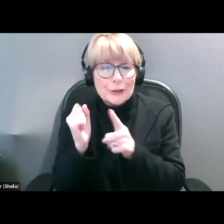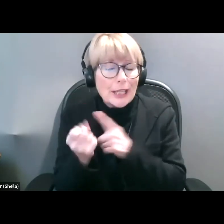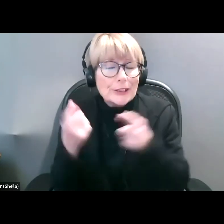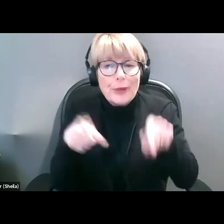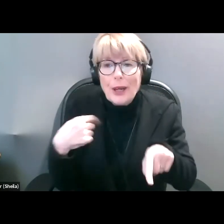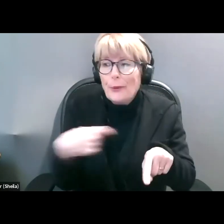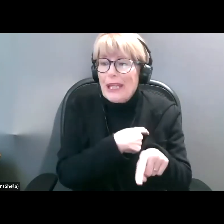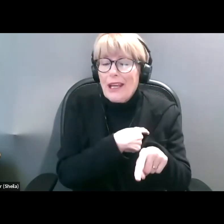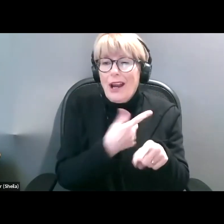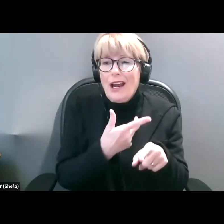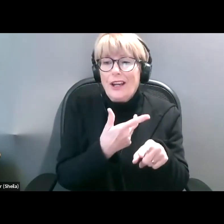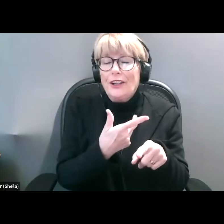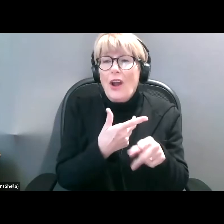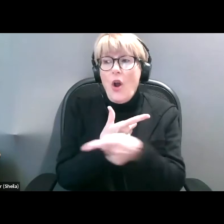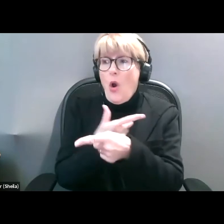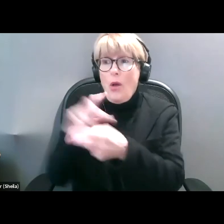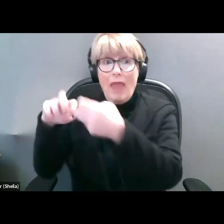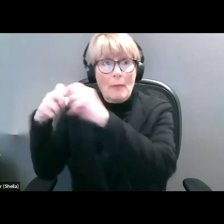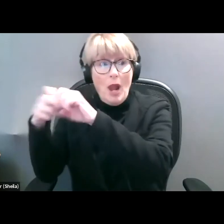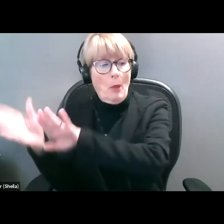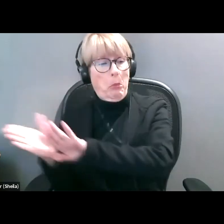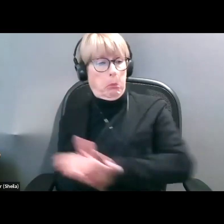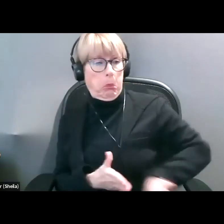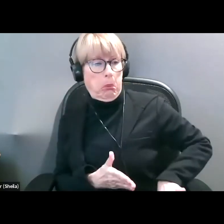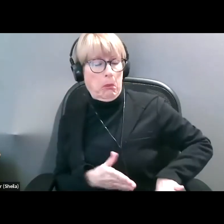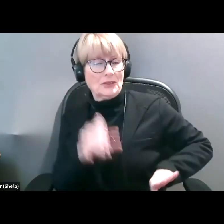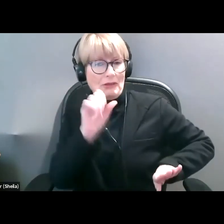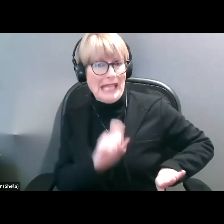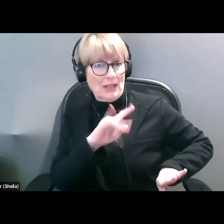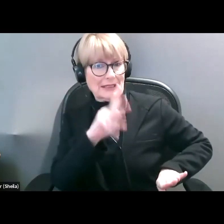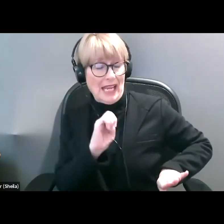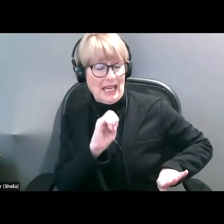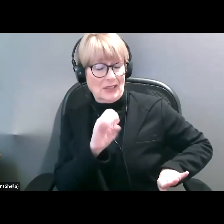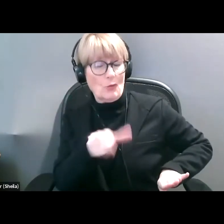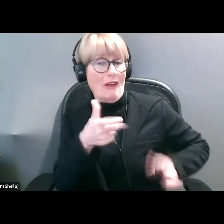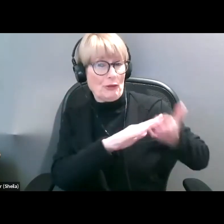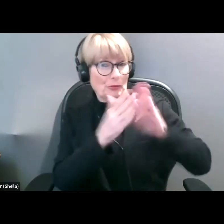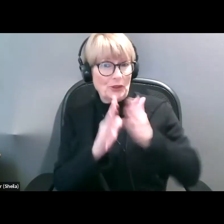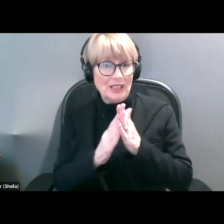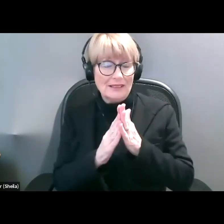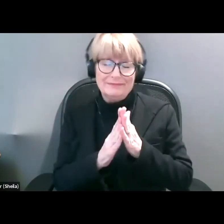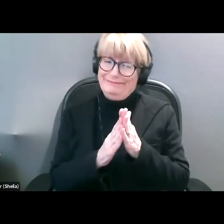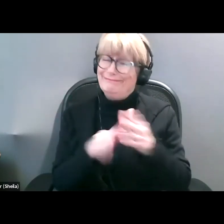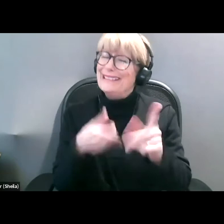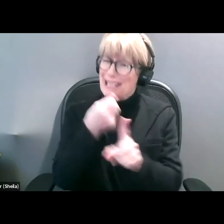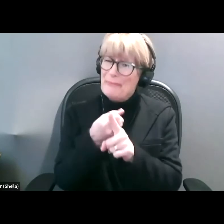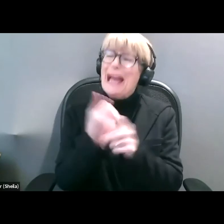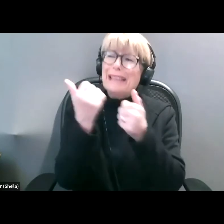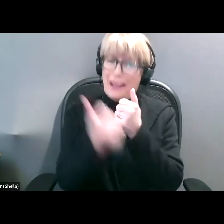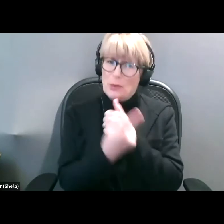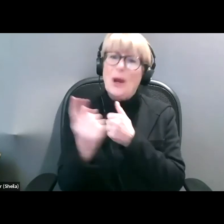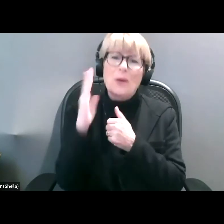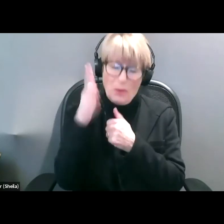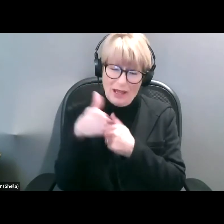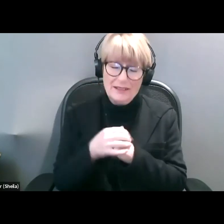are pushing the problem to other communities, ultimately it's going to impact everybody.